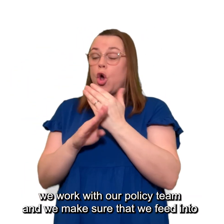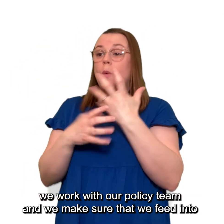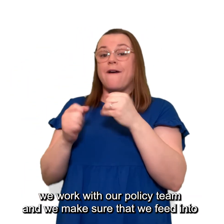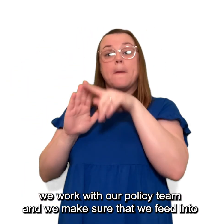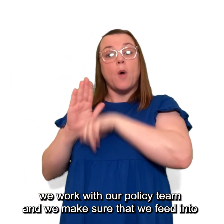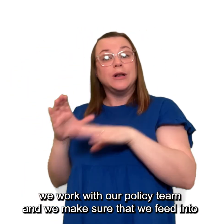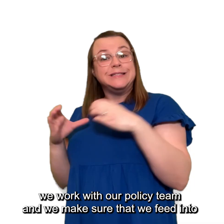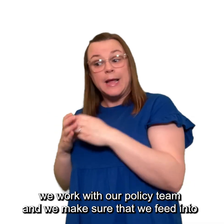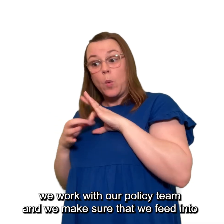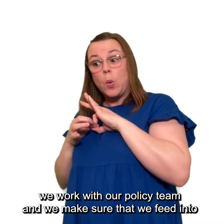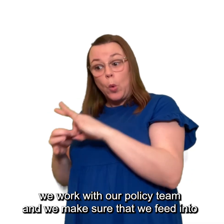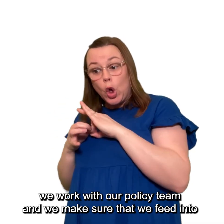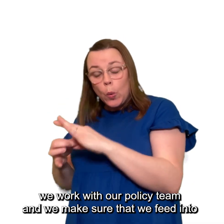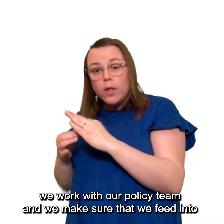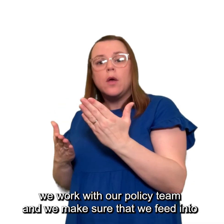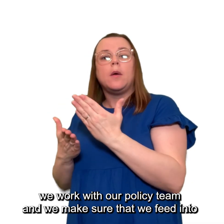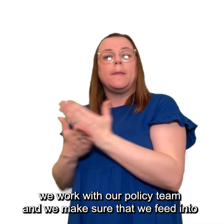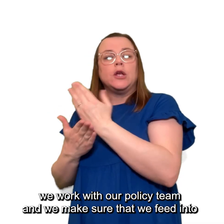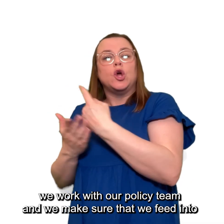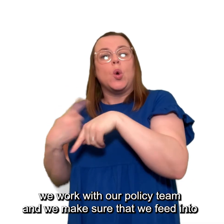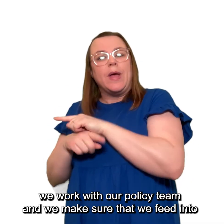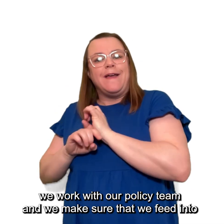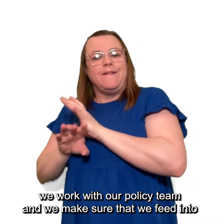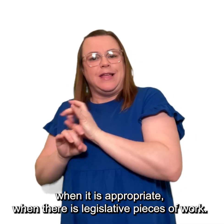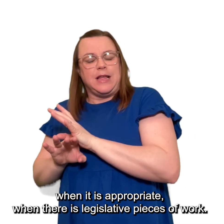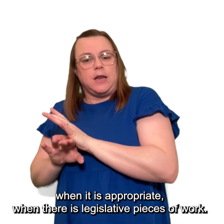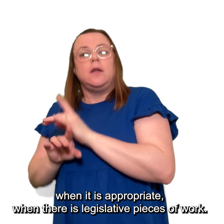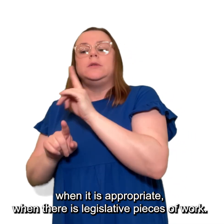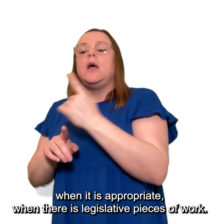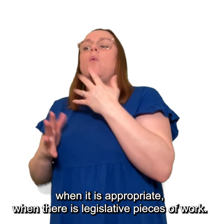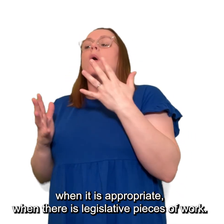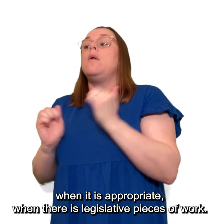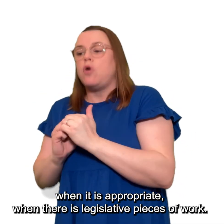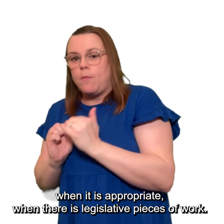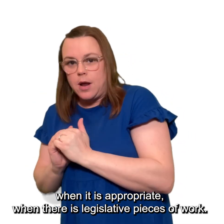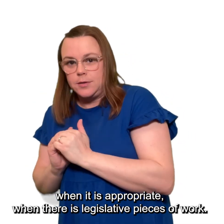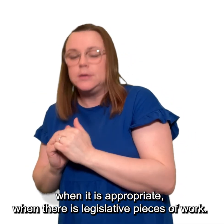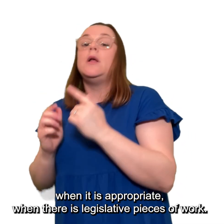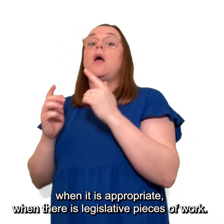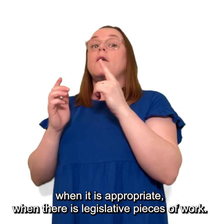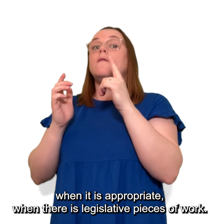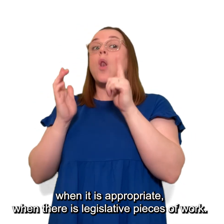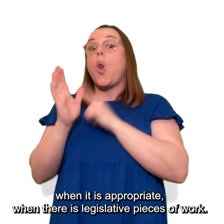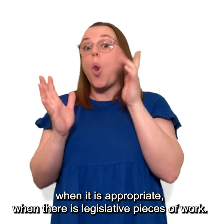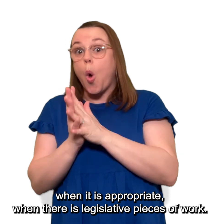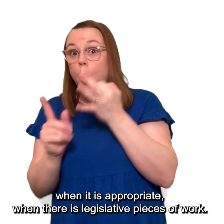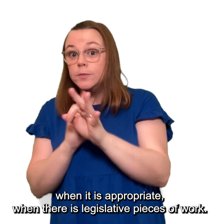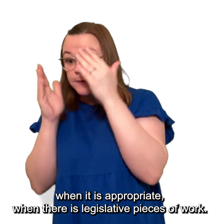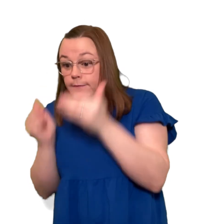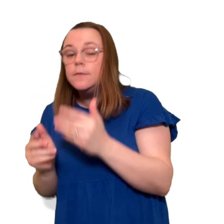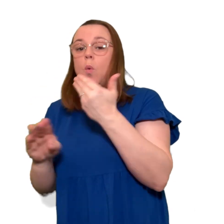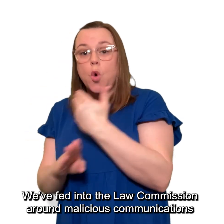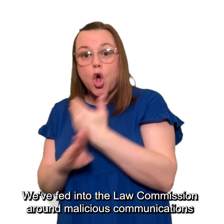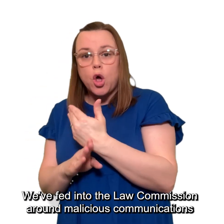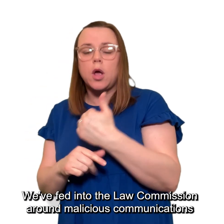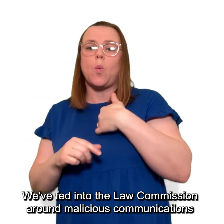with our policy team and we make sure that we feed into, when it is appropriate, when there is legislative pieces of